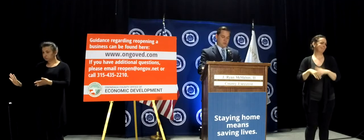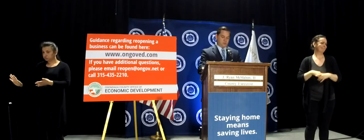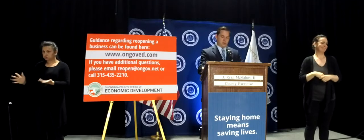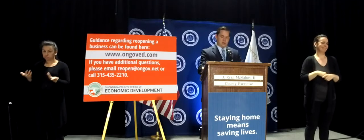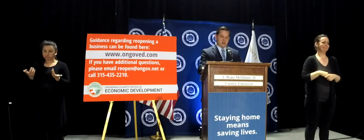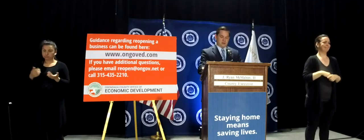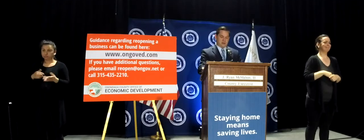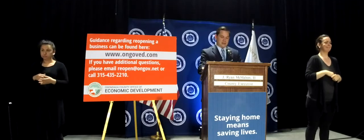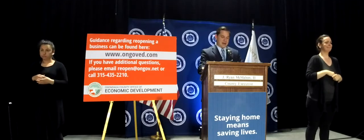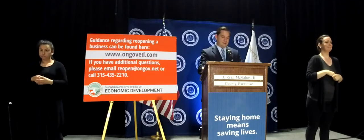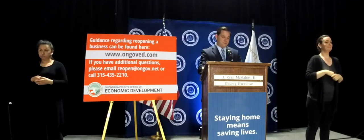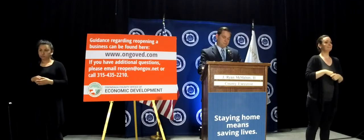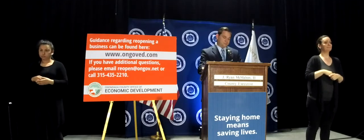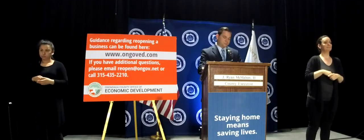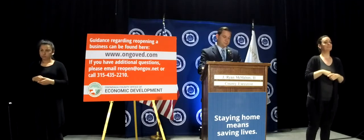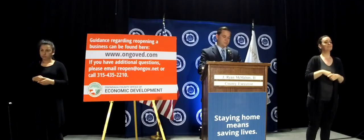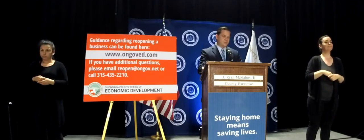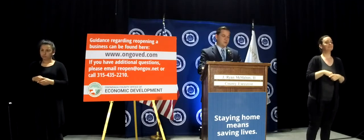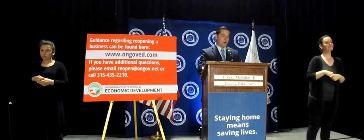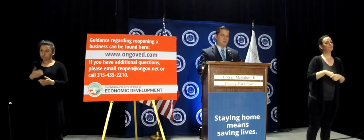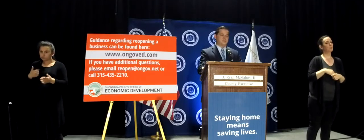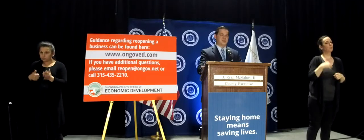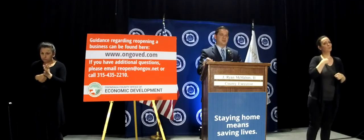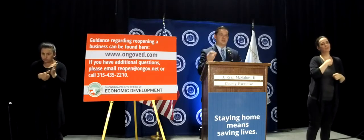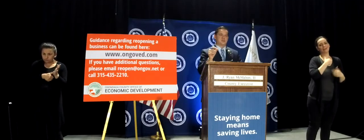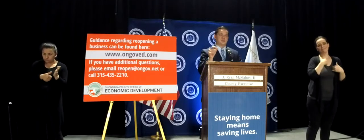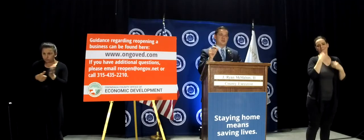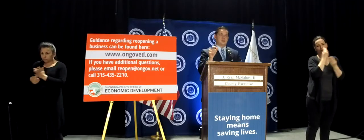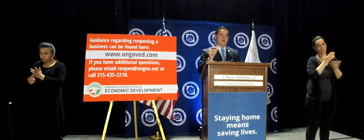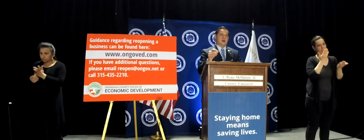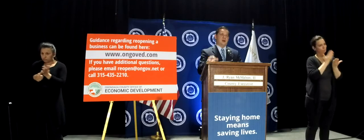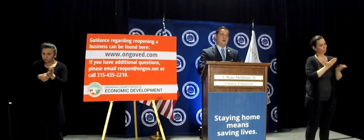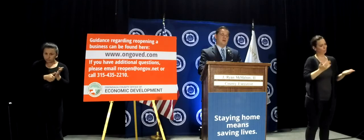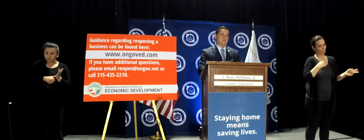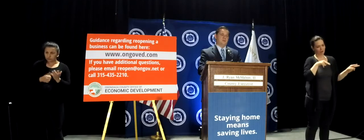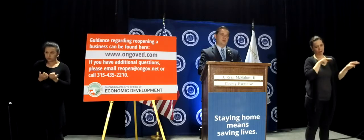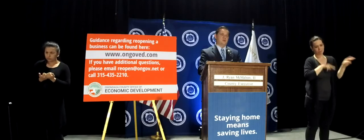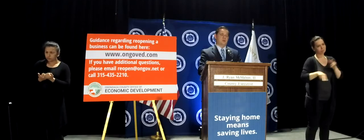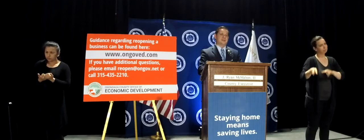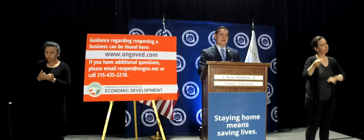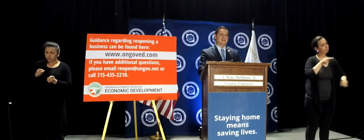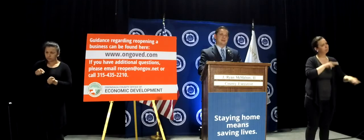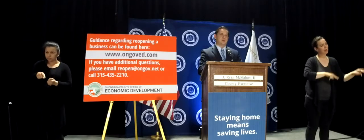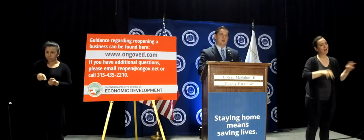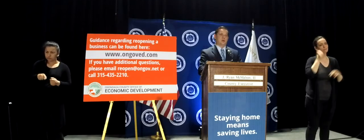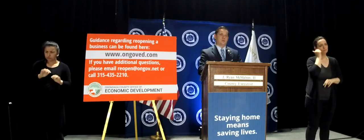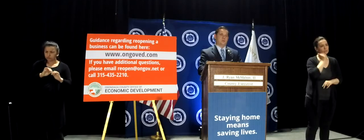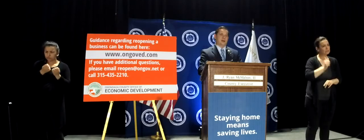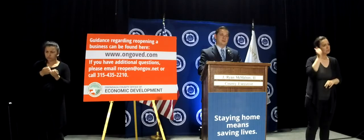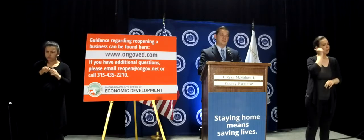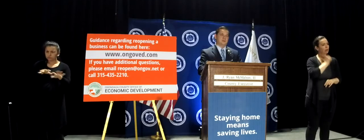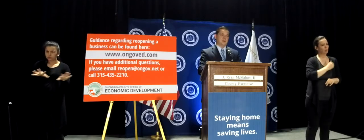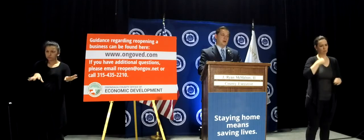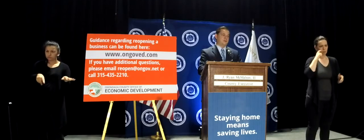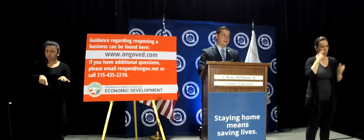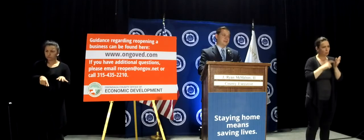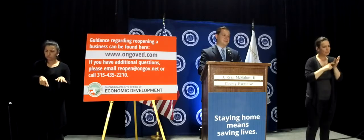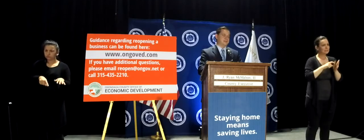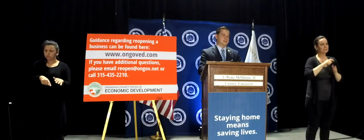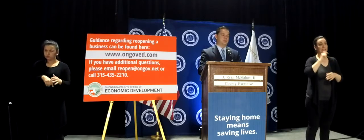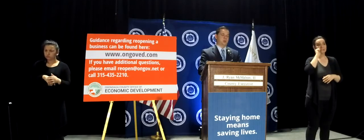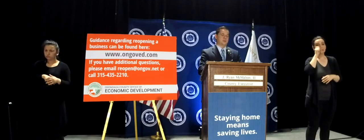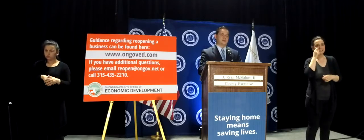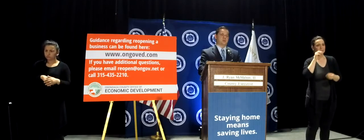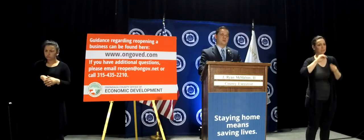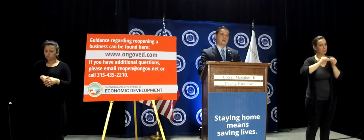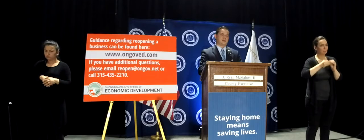when you look at it like that, our percentages of those who are tested who are COVID positive are even less